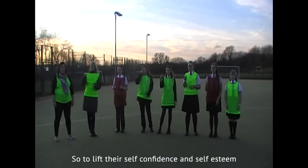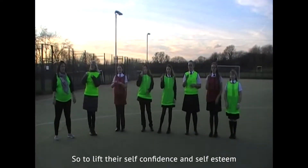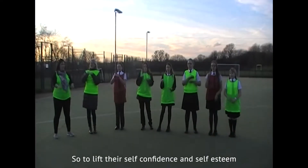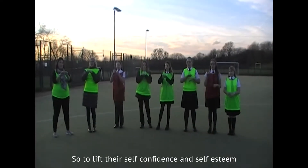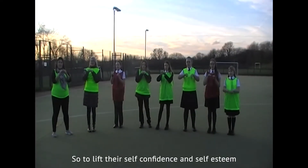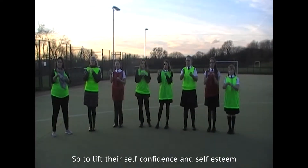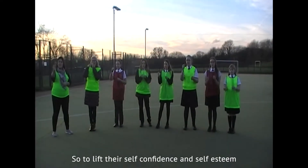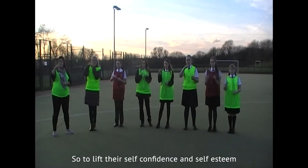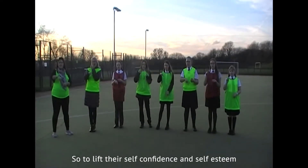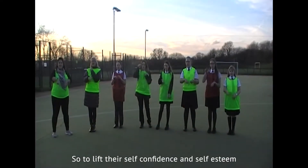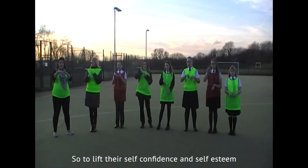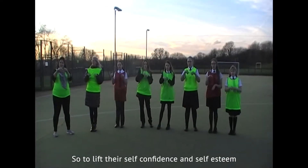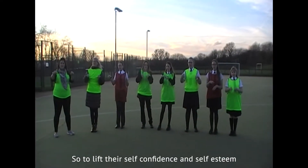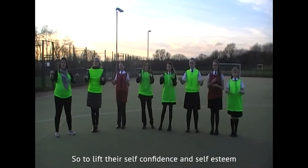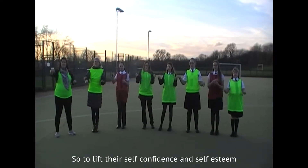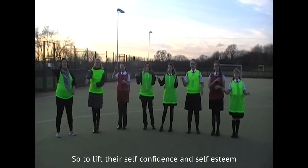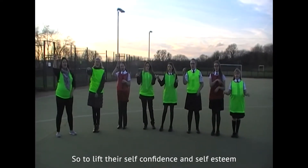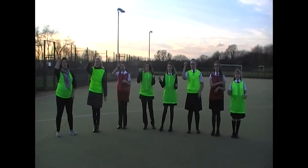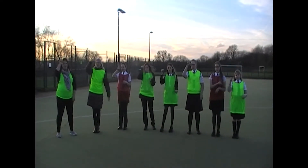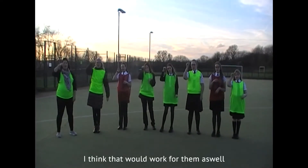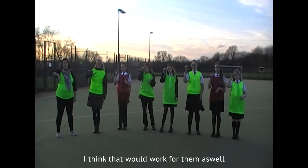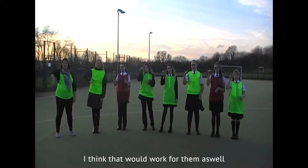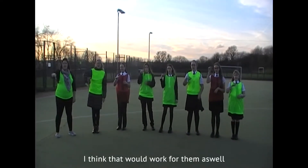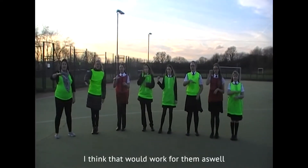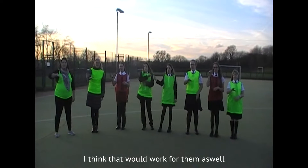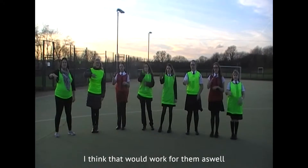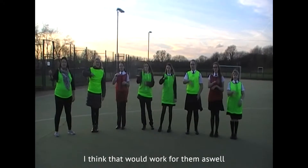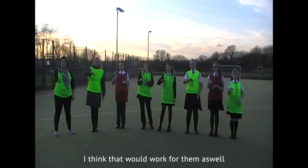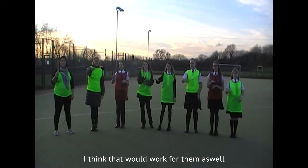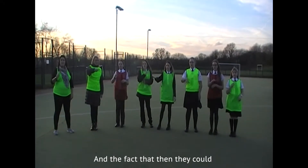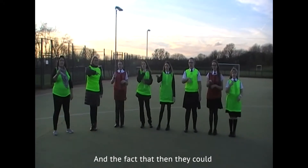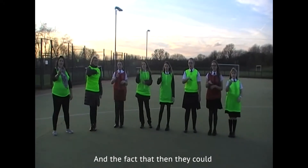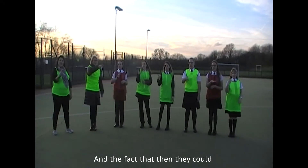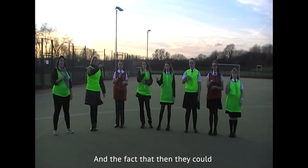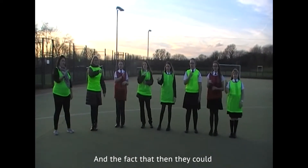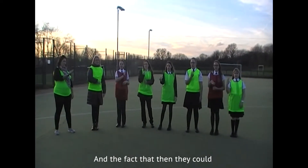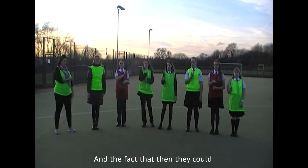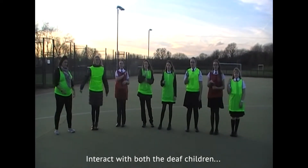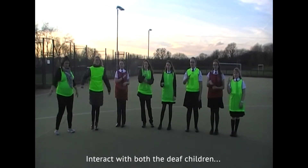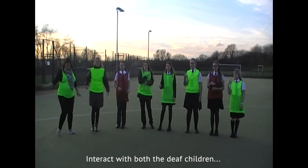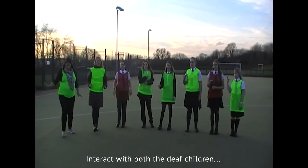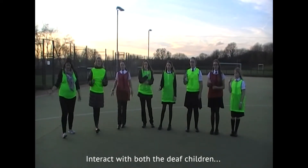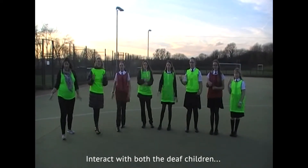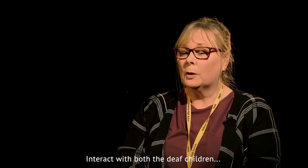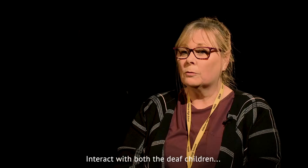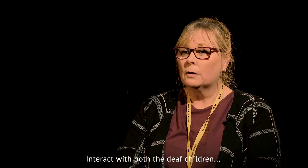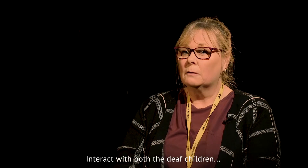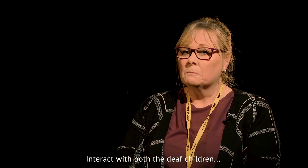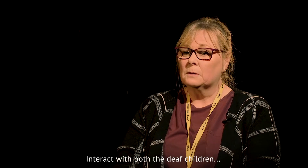lift their self-confidence, their self-esteem, I think that would work for those as well. And the fact then that they could interact with both the